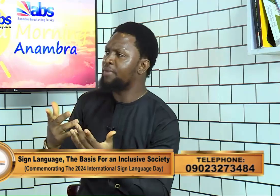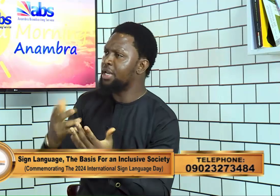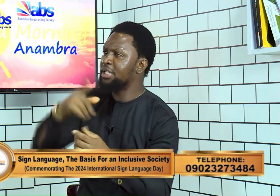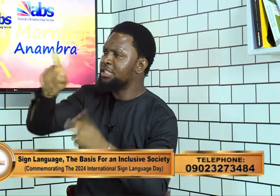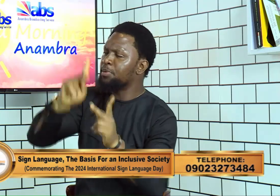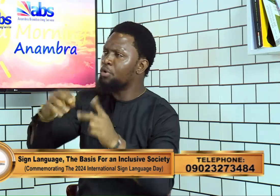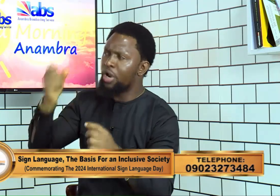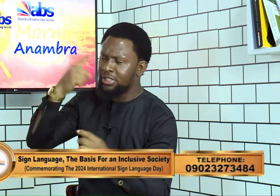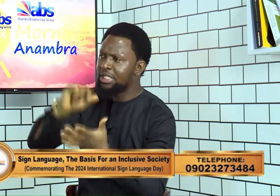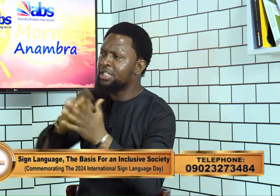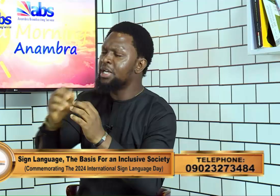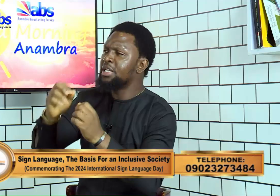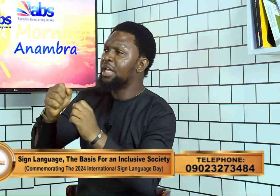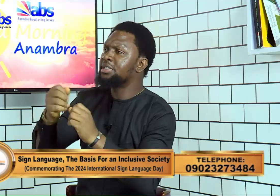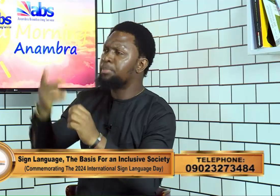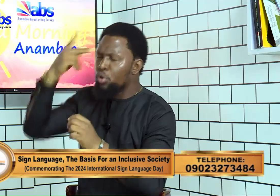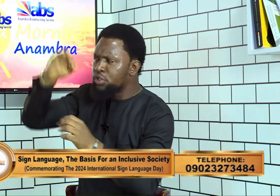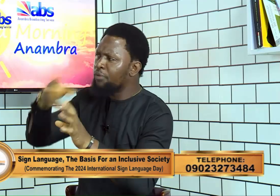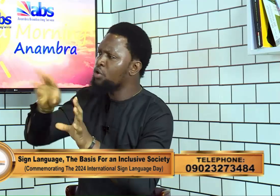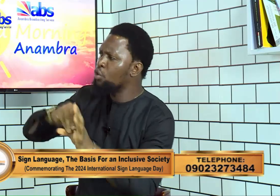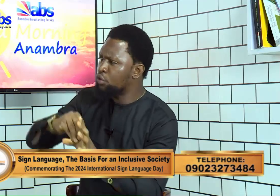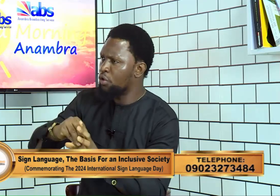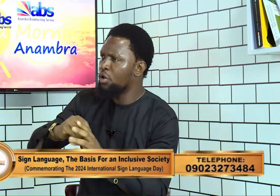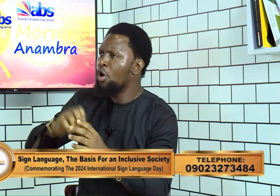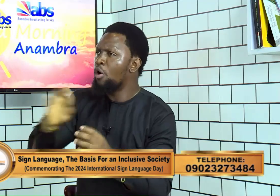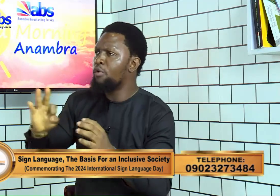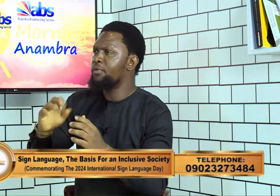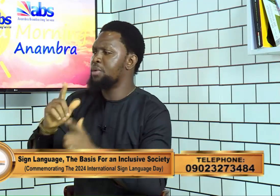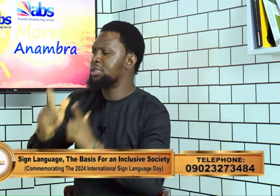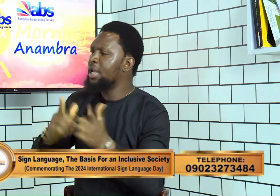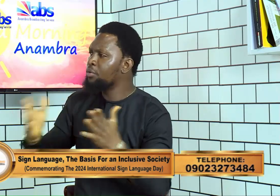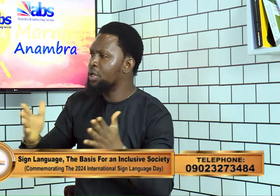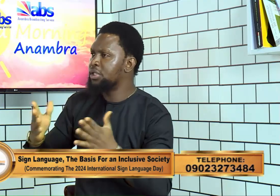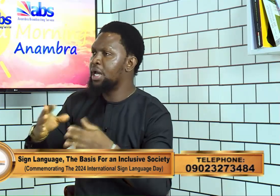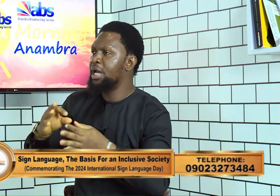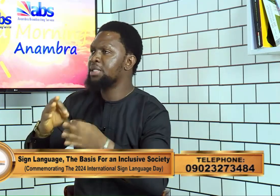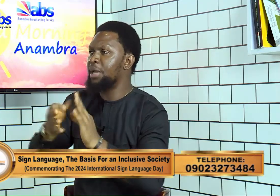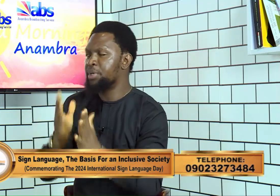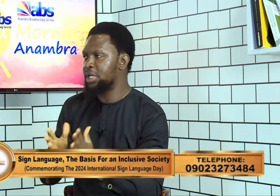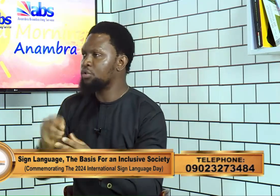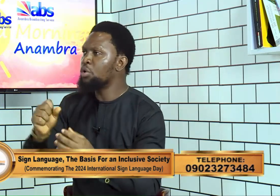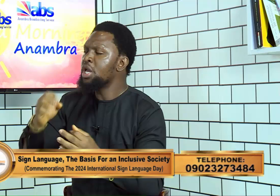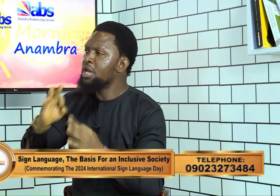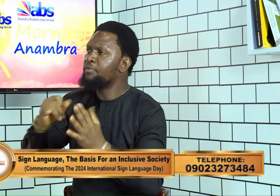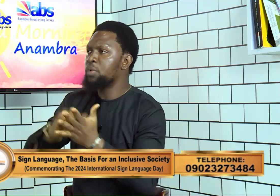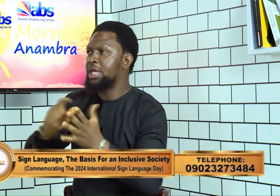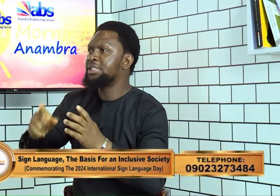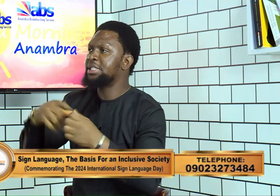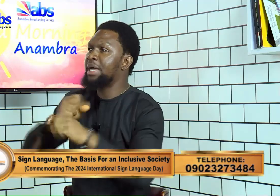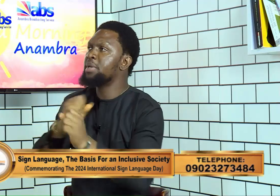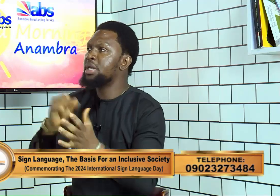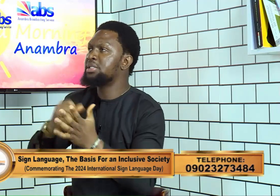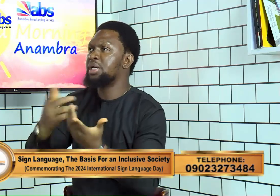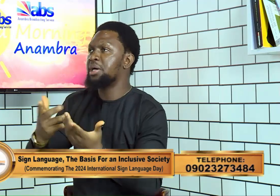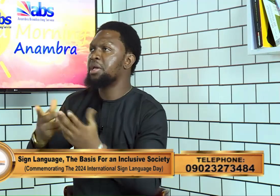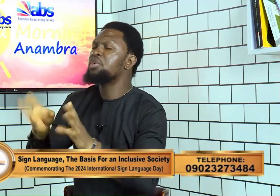okay, fine, that these people understand that policy of inclusion of sign language interpreter. So if with that, you